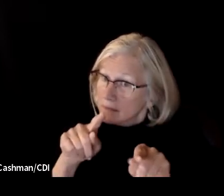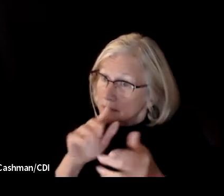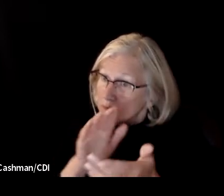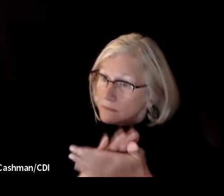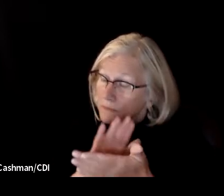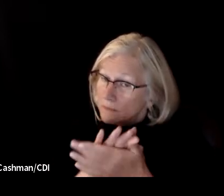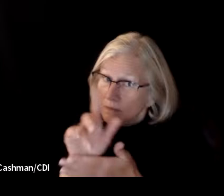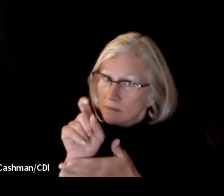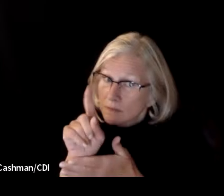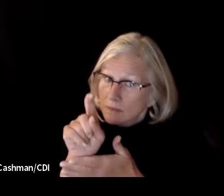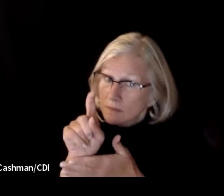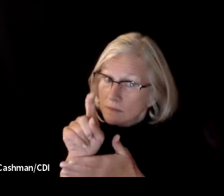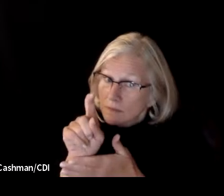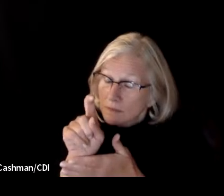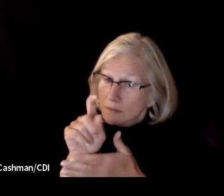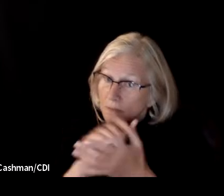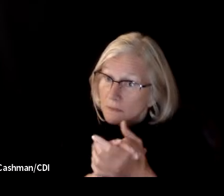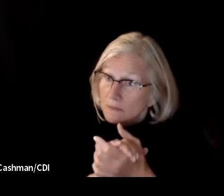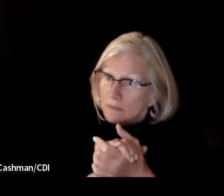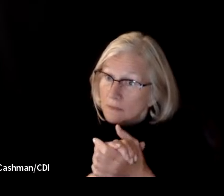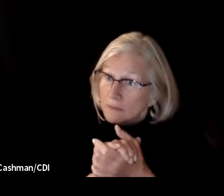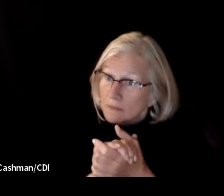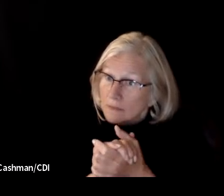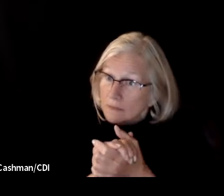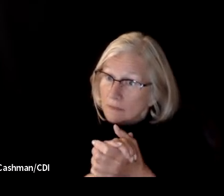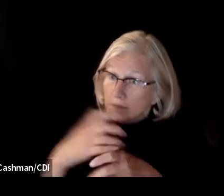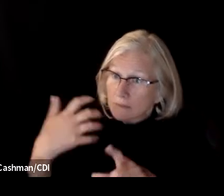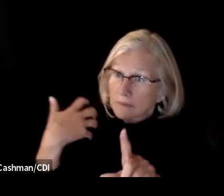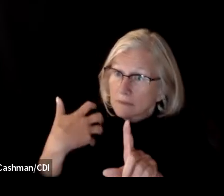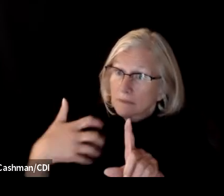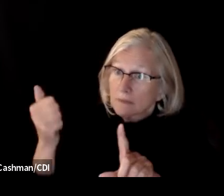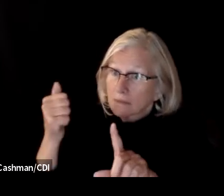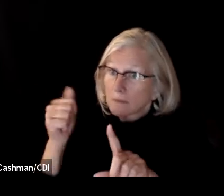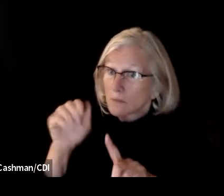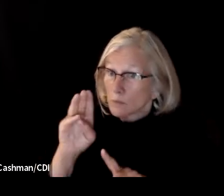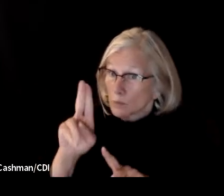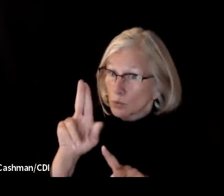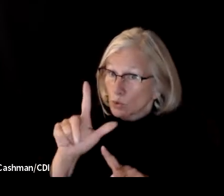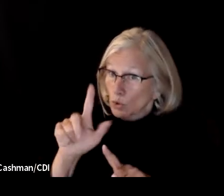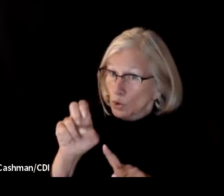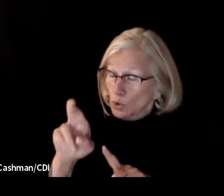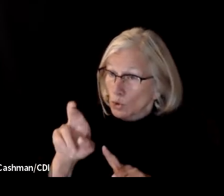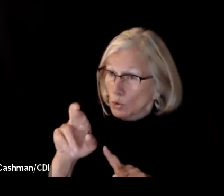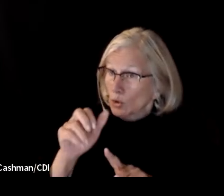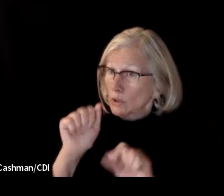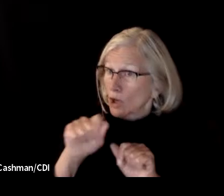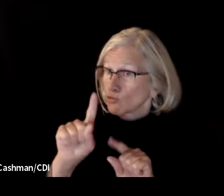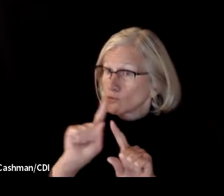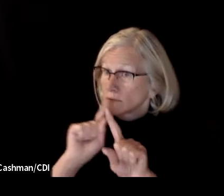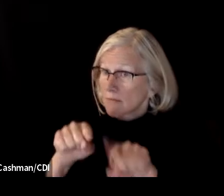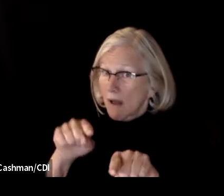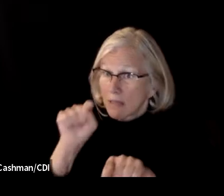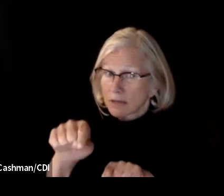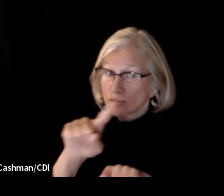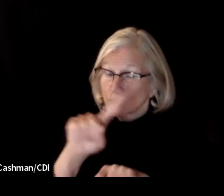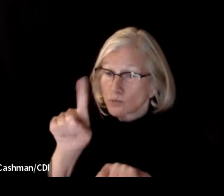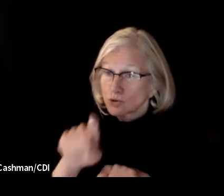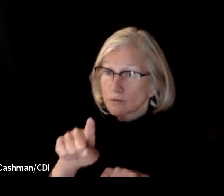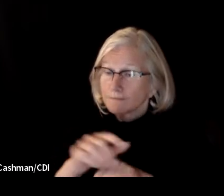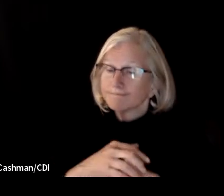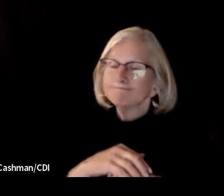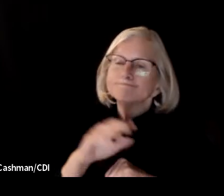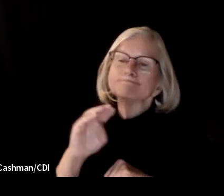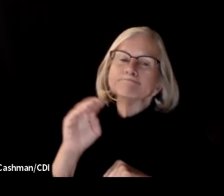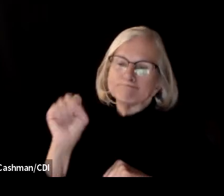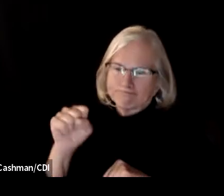Commissioner Mueller, would you just speak to kind of how you're talking about that with the school officials? Yes, absolutely. Thank you